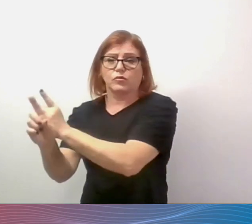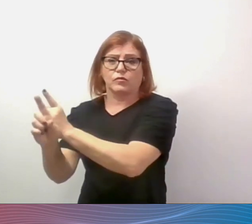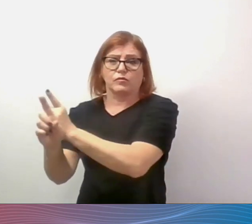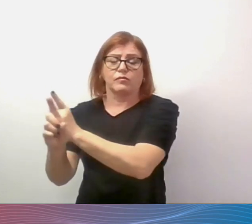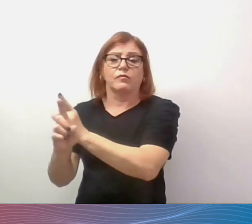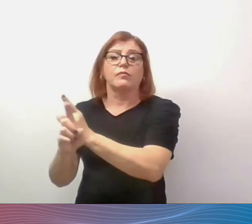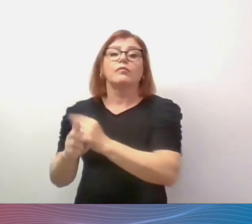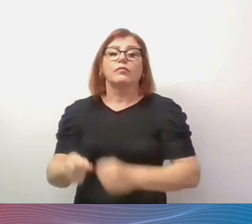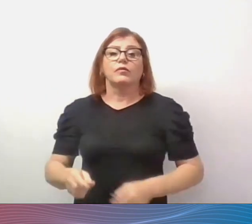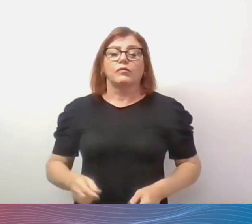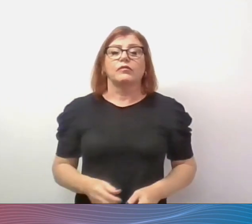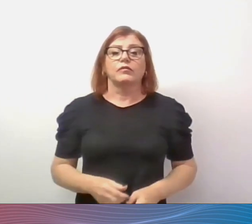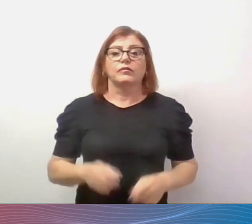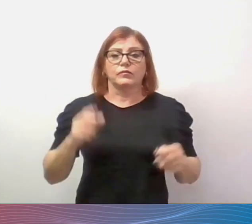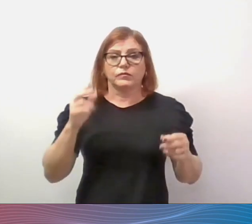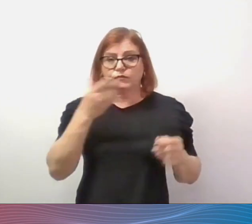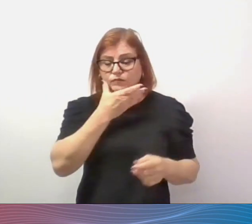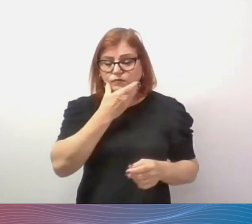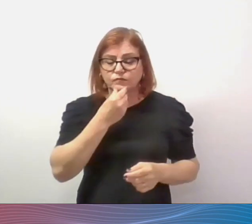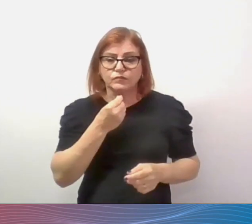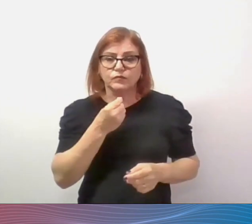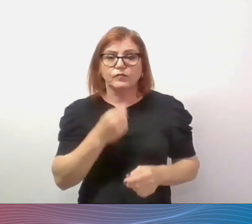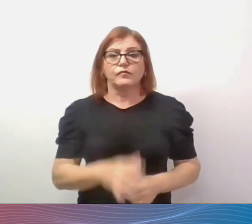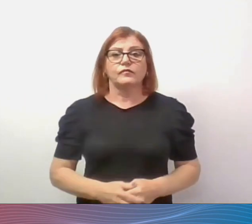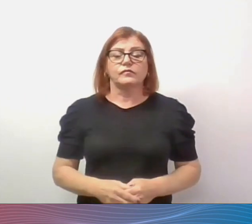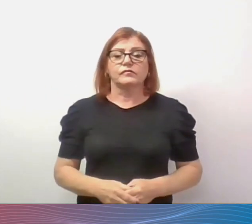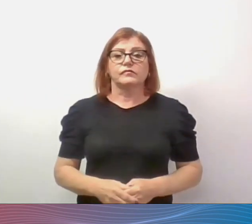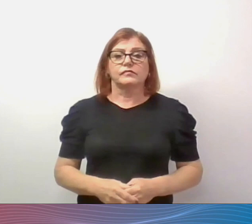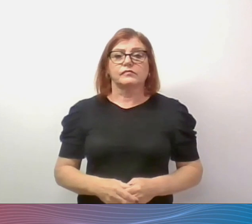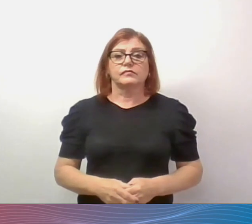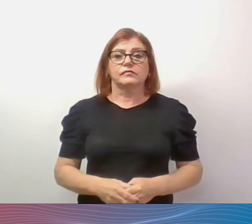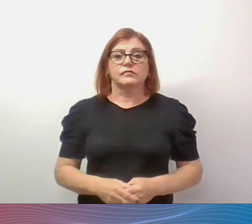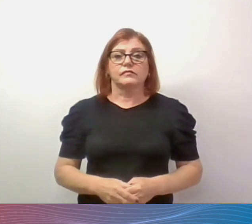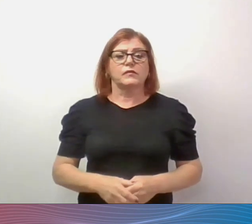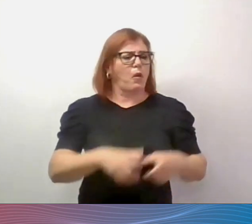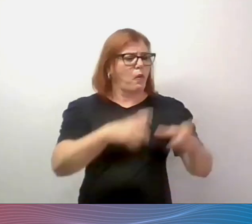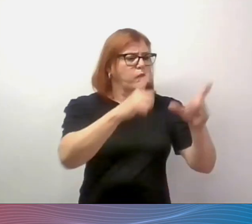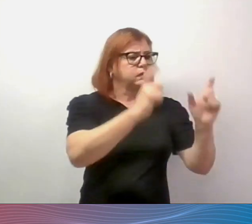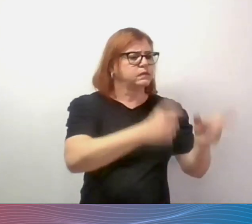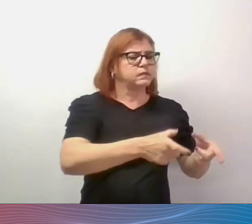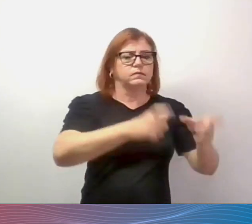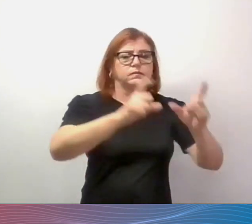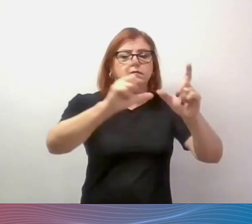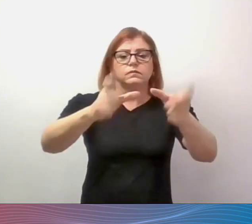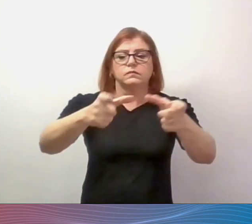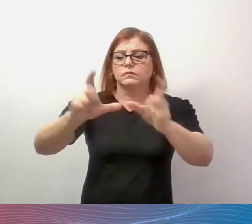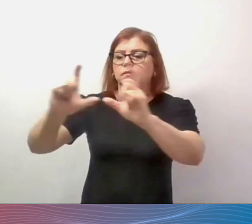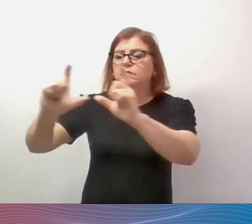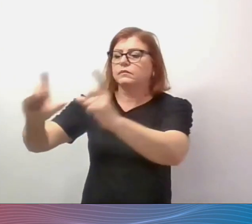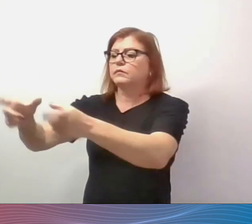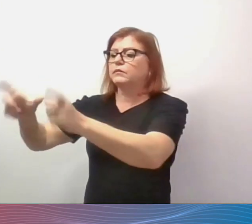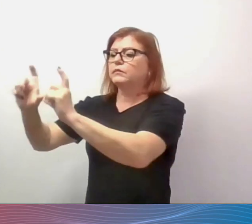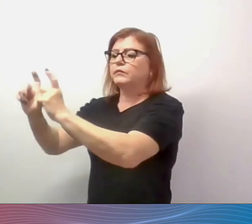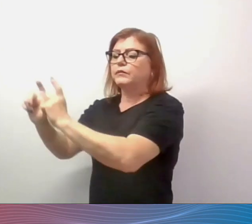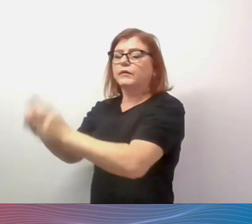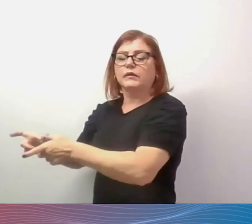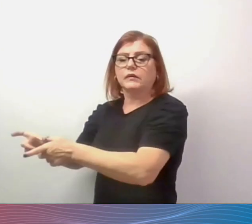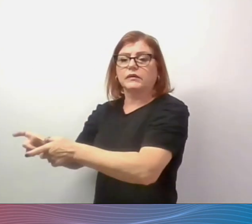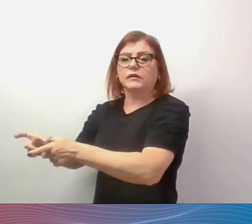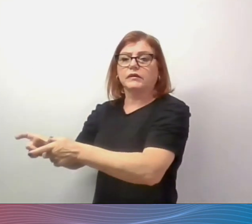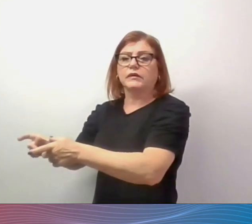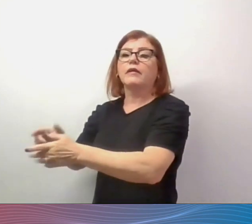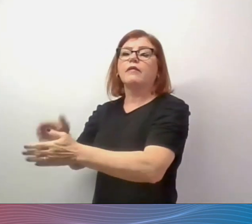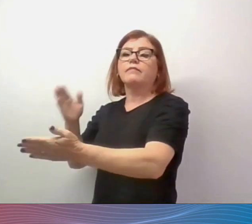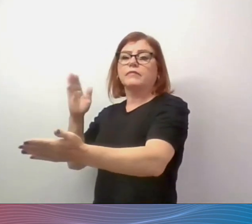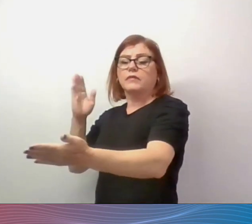comes to reach out man in the four directions. Onde quer que o homem esteja, esse rio alcança. Whatever man is,